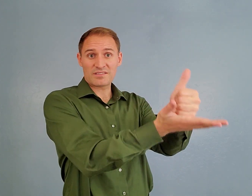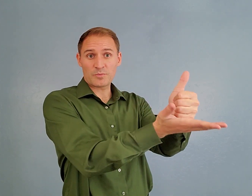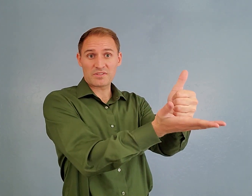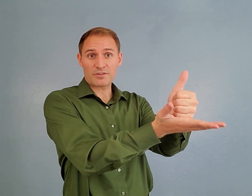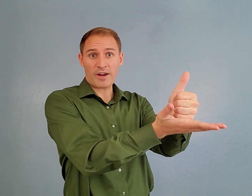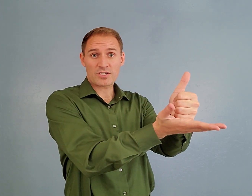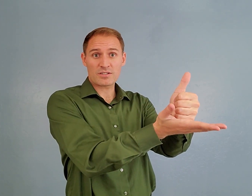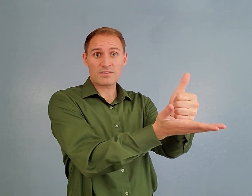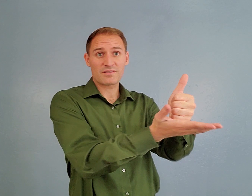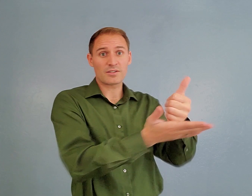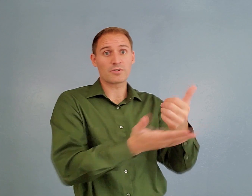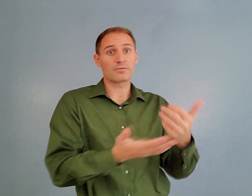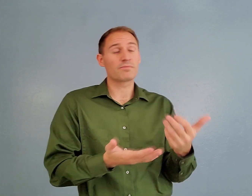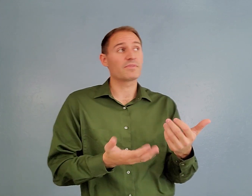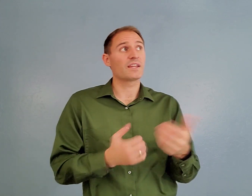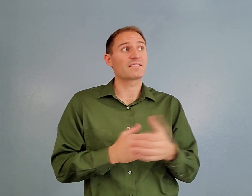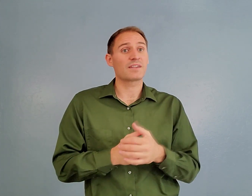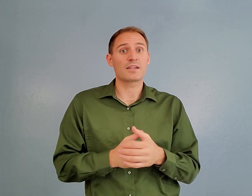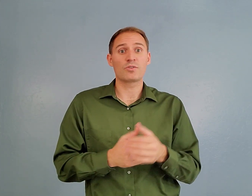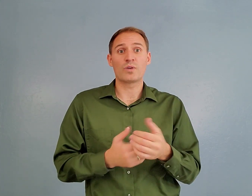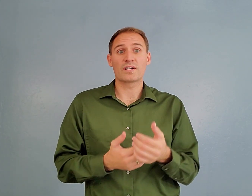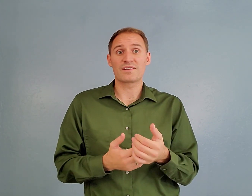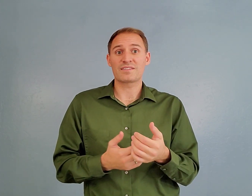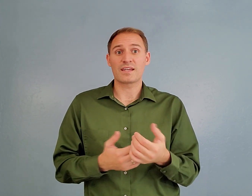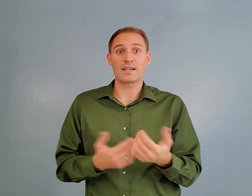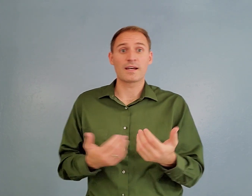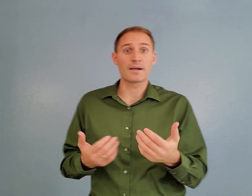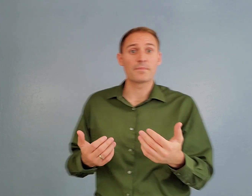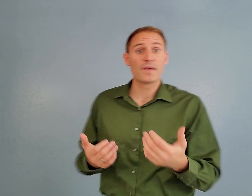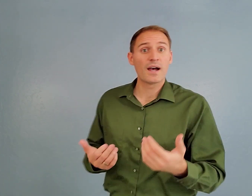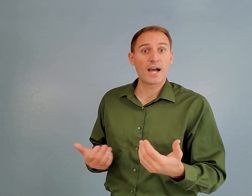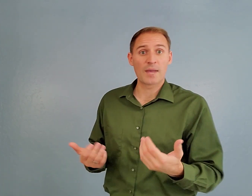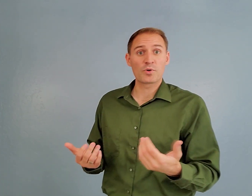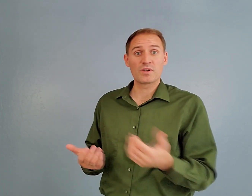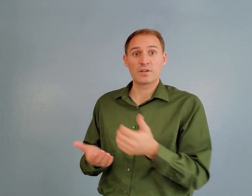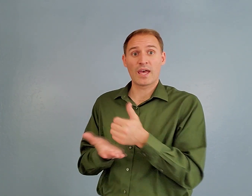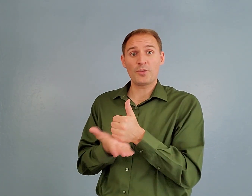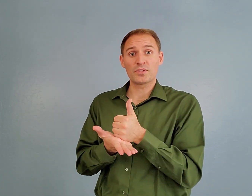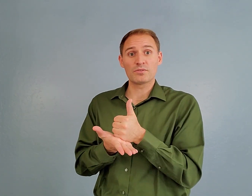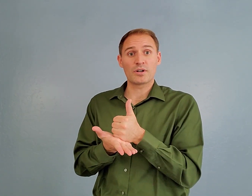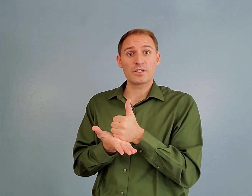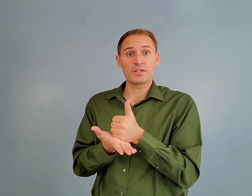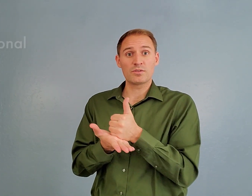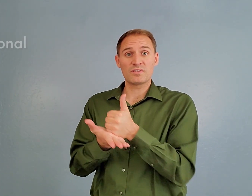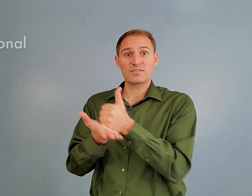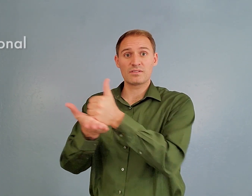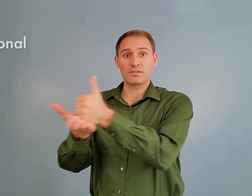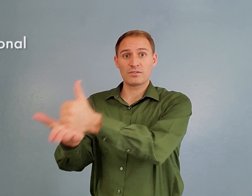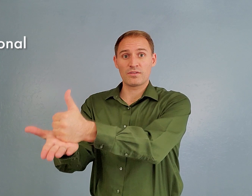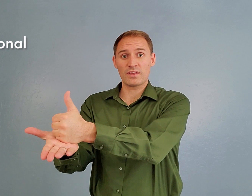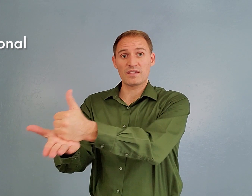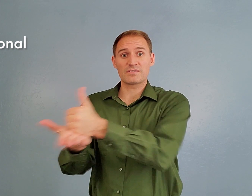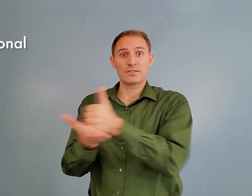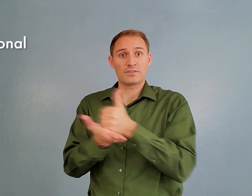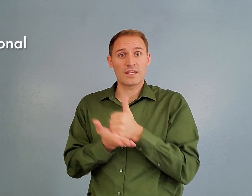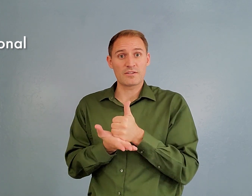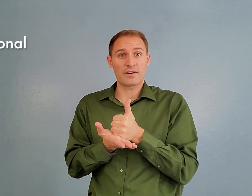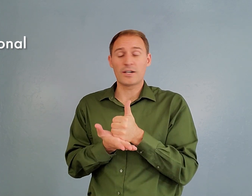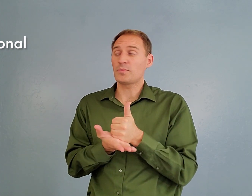someone's direction. So let's say you wanted to say, I'm going to help you. All you do is do this. You take your help and